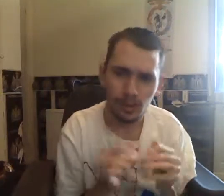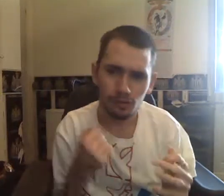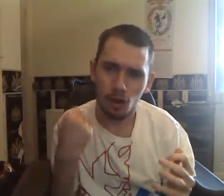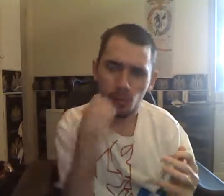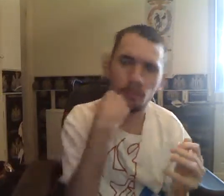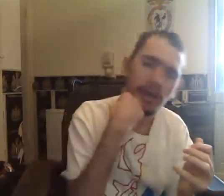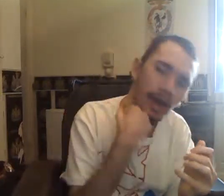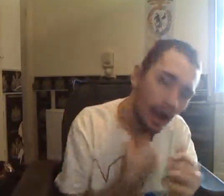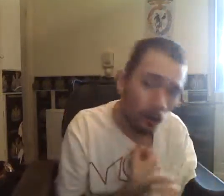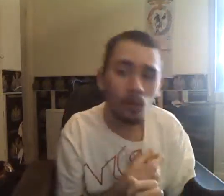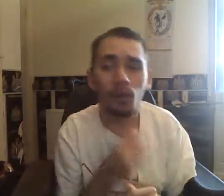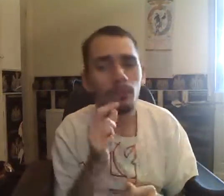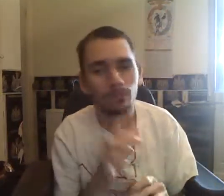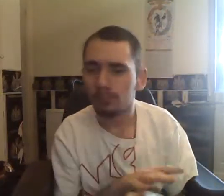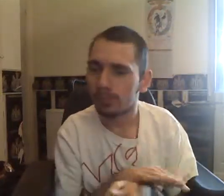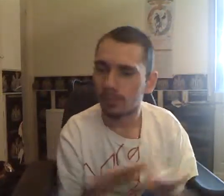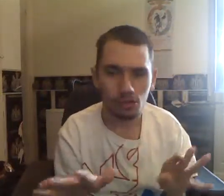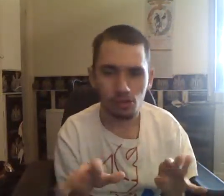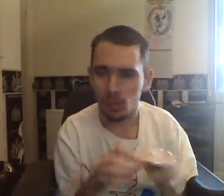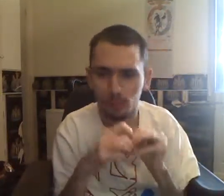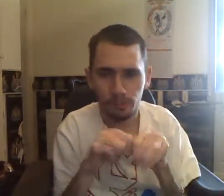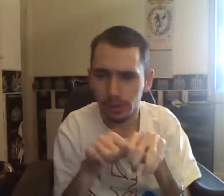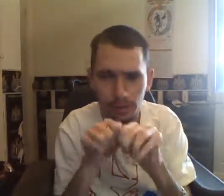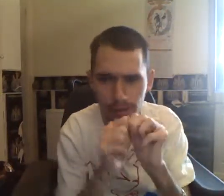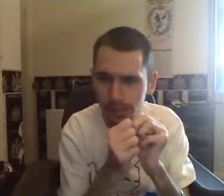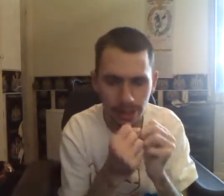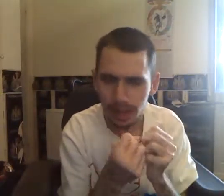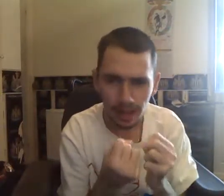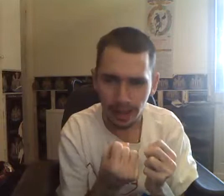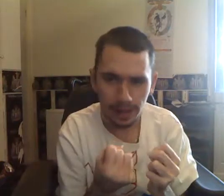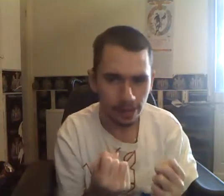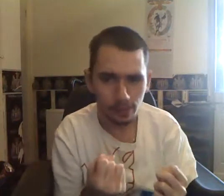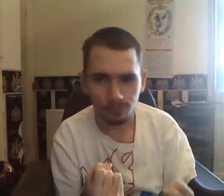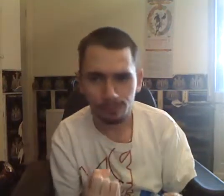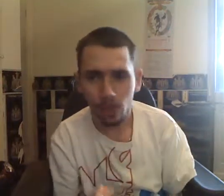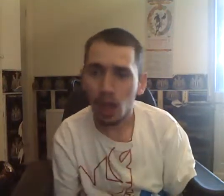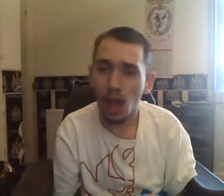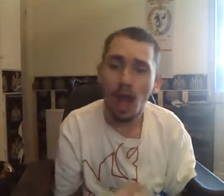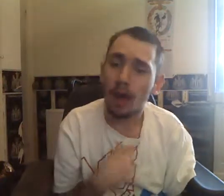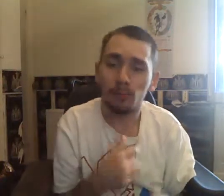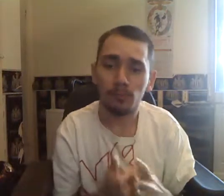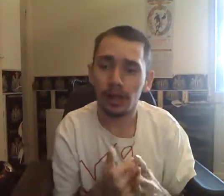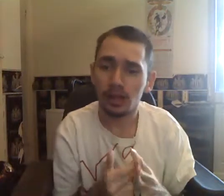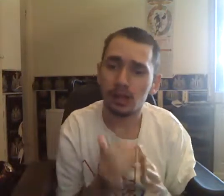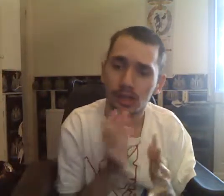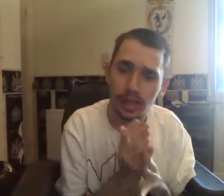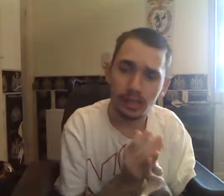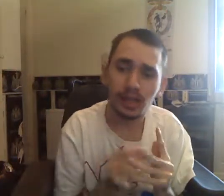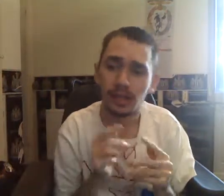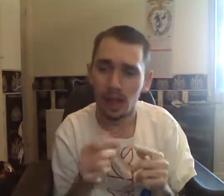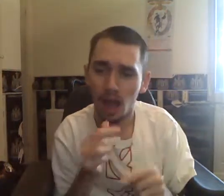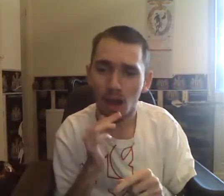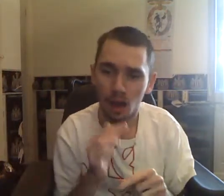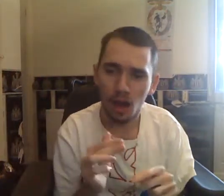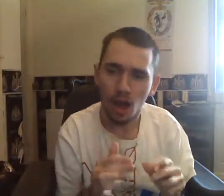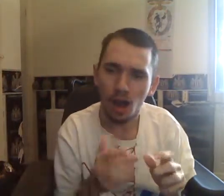me down, but no, I'm not breaking. I may not know it, but